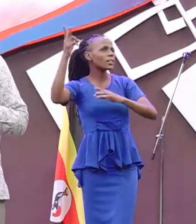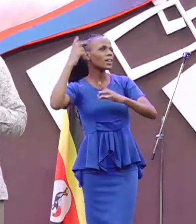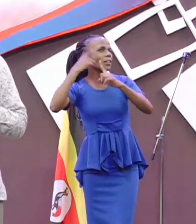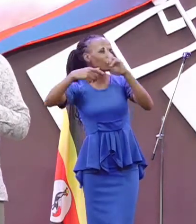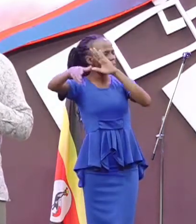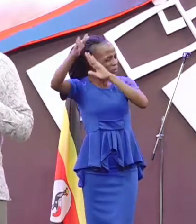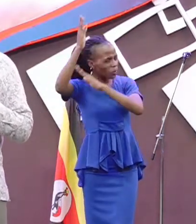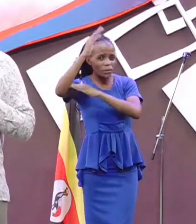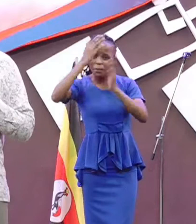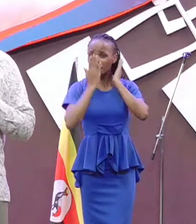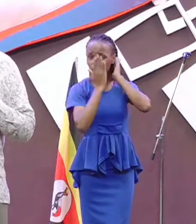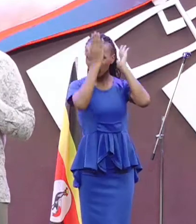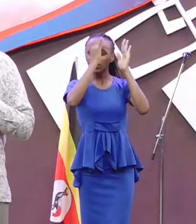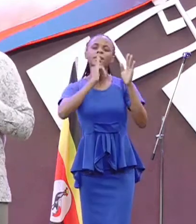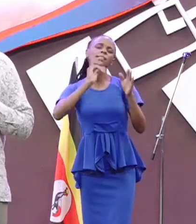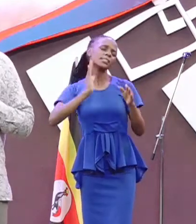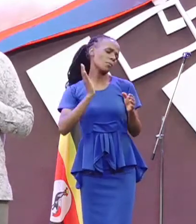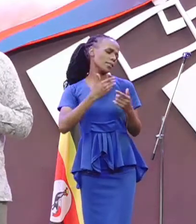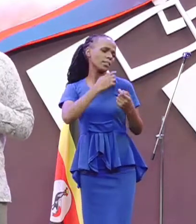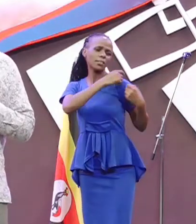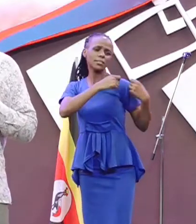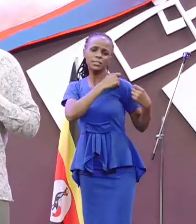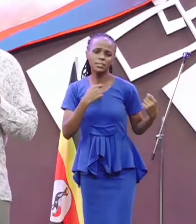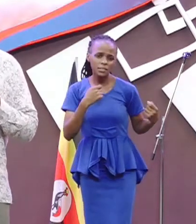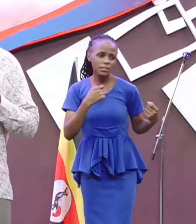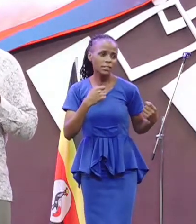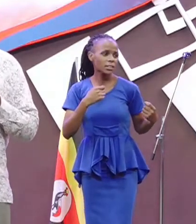what he heard from God is our